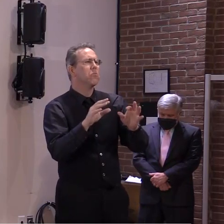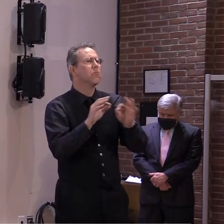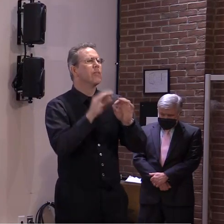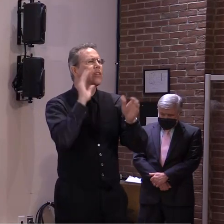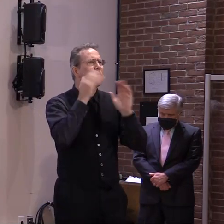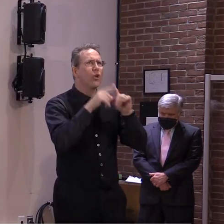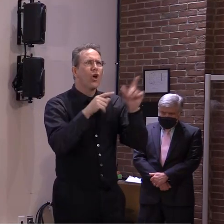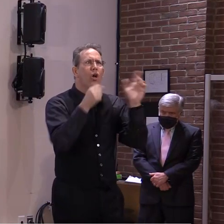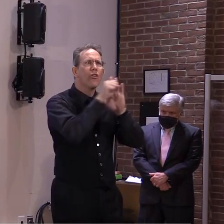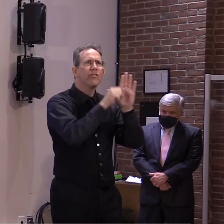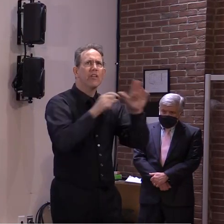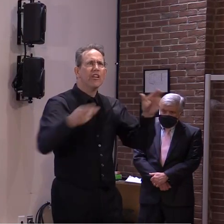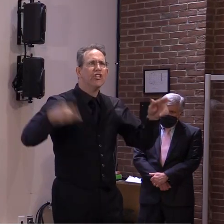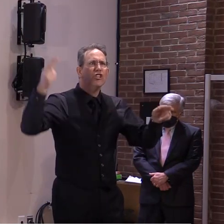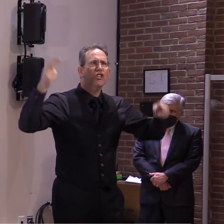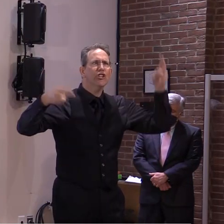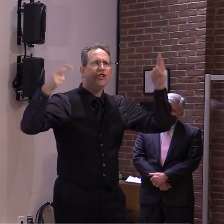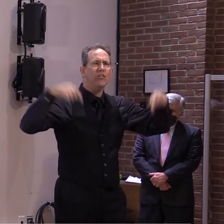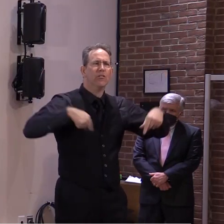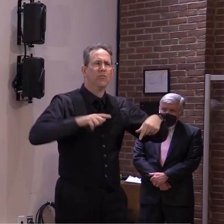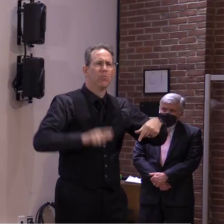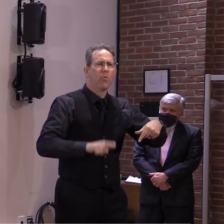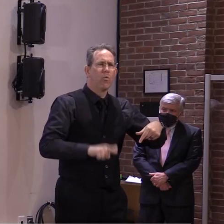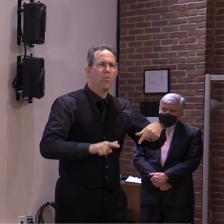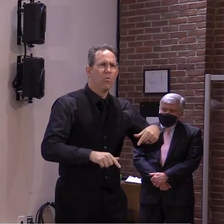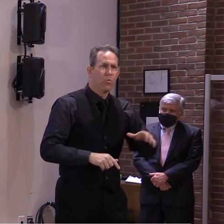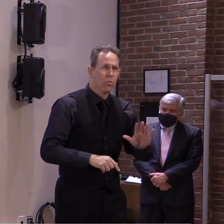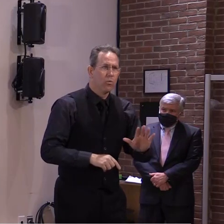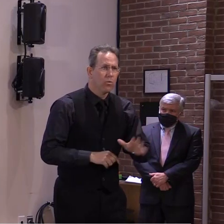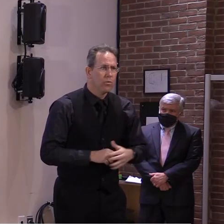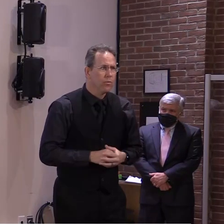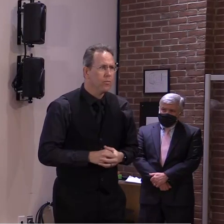Right, and I was wondering if you can think of any reasons why this is happening.